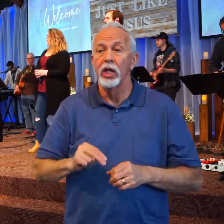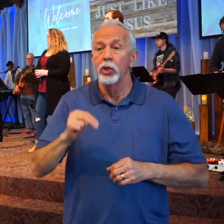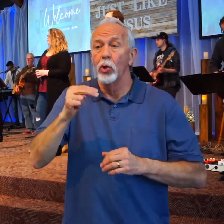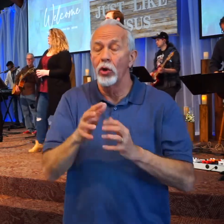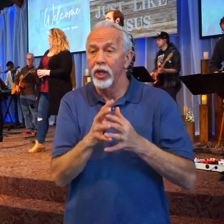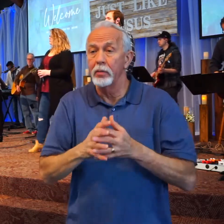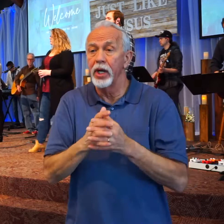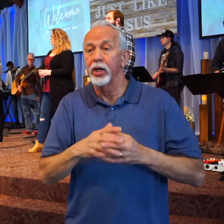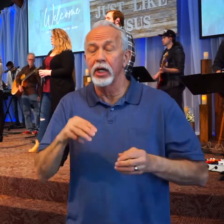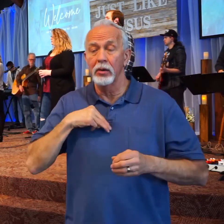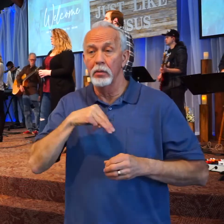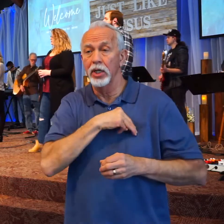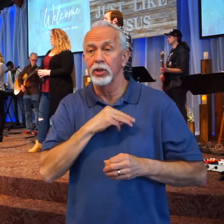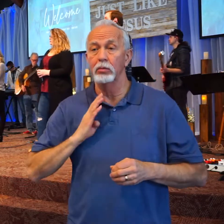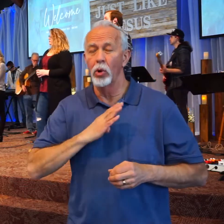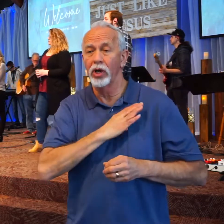will